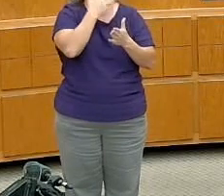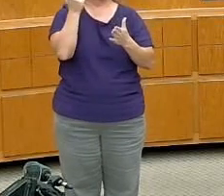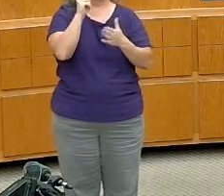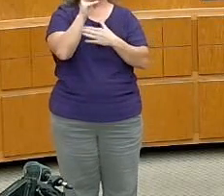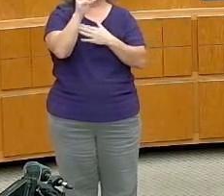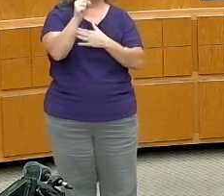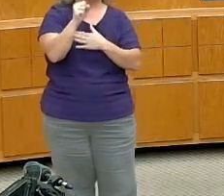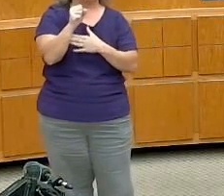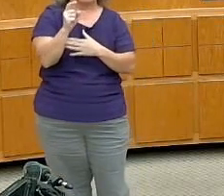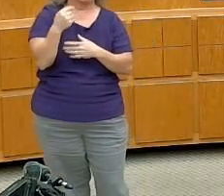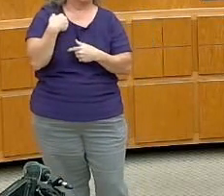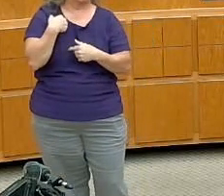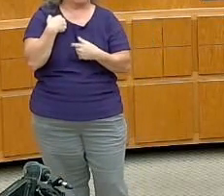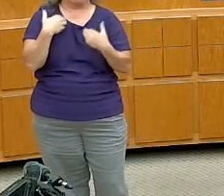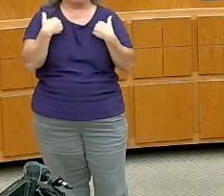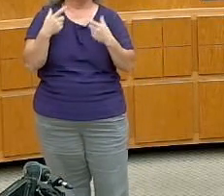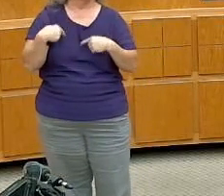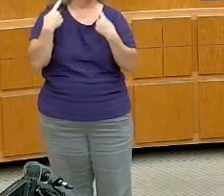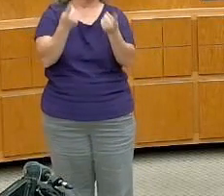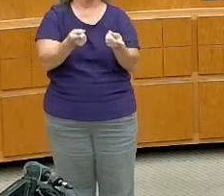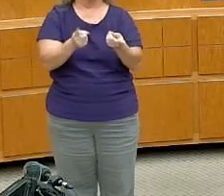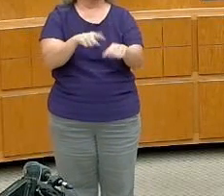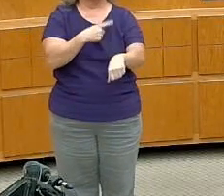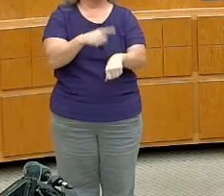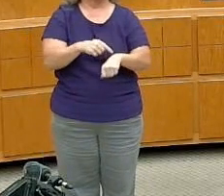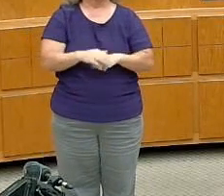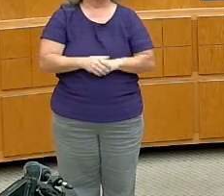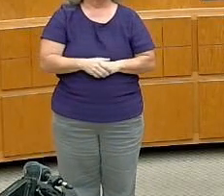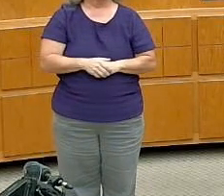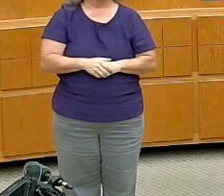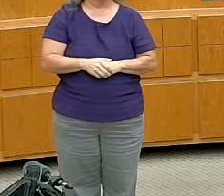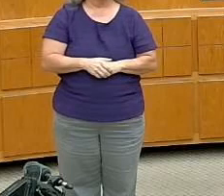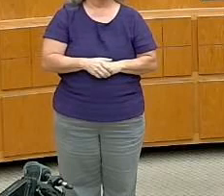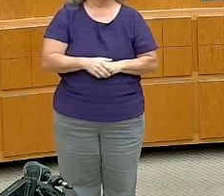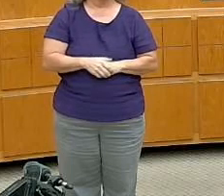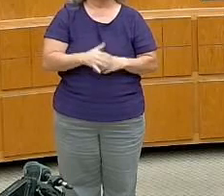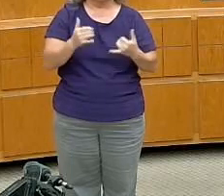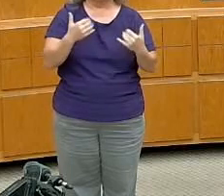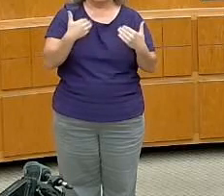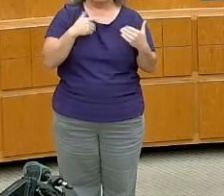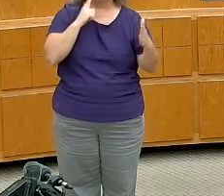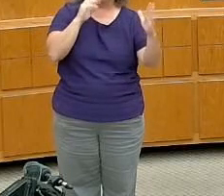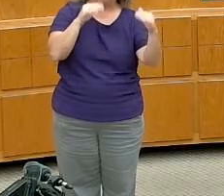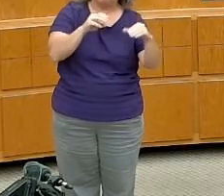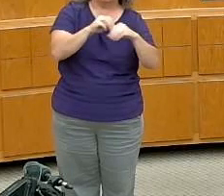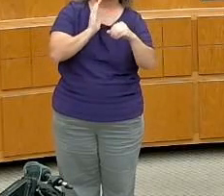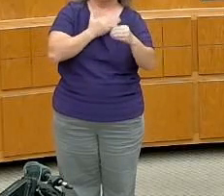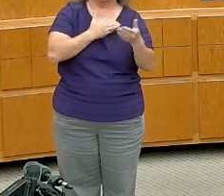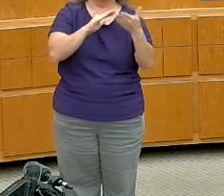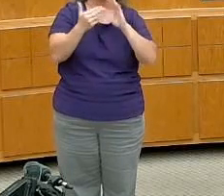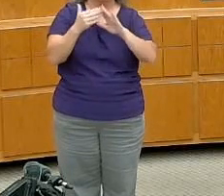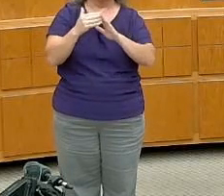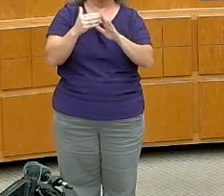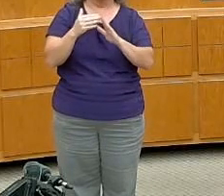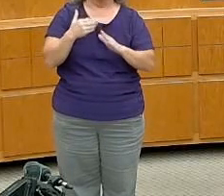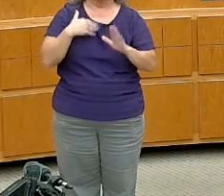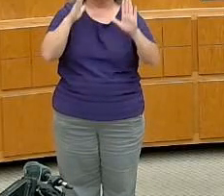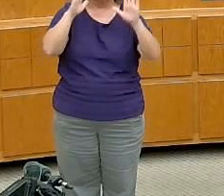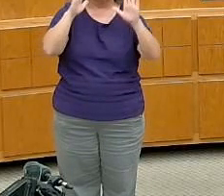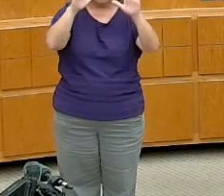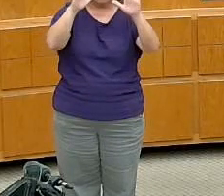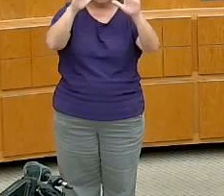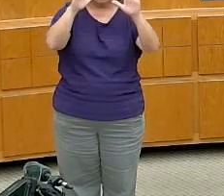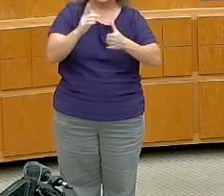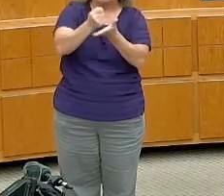I feel like I've had in a long time, that we have hope in our community. We have excellent treatments in